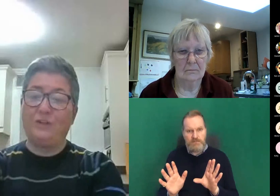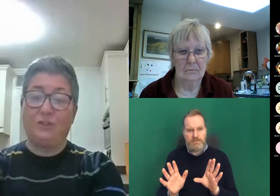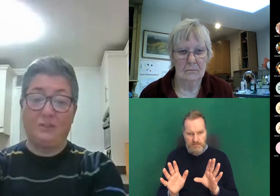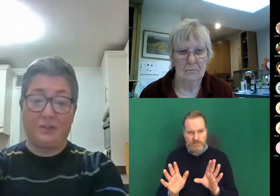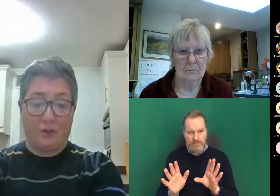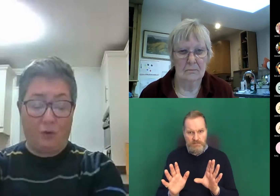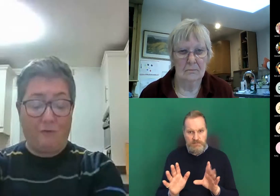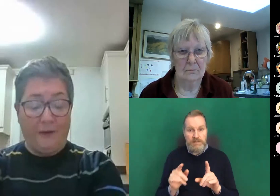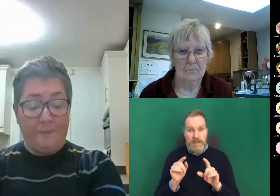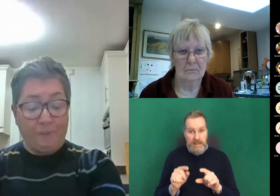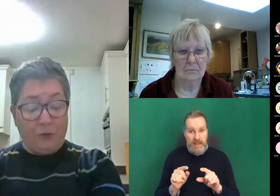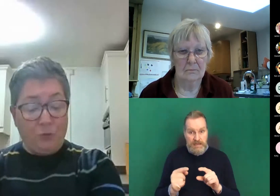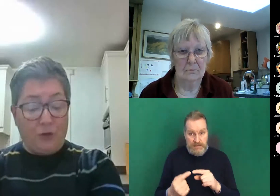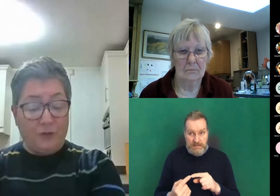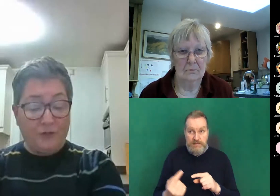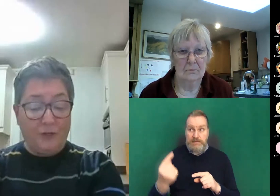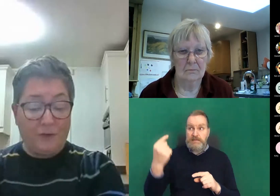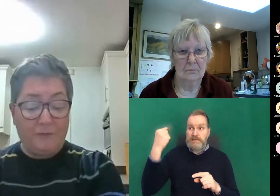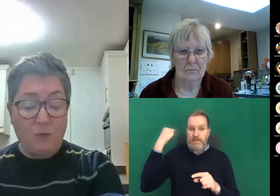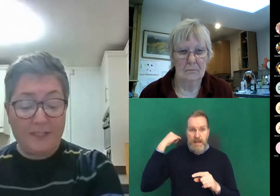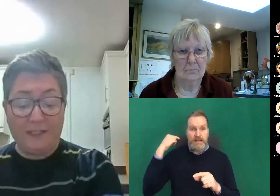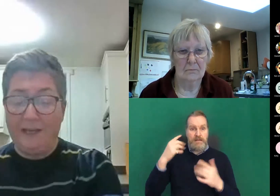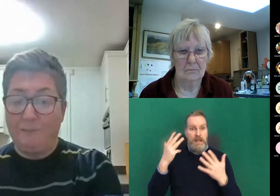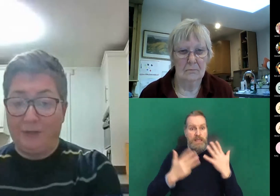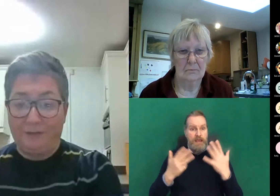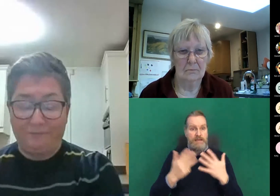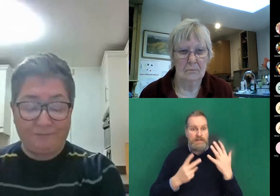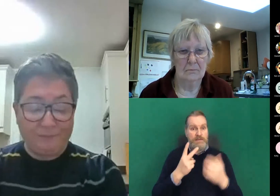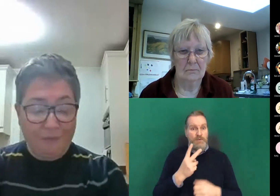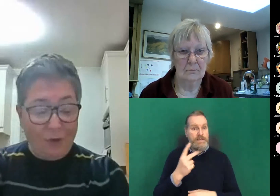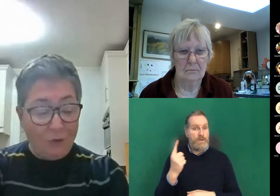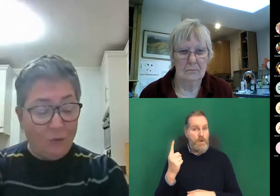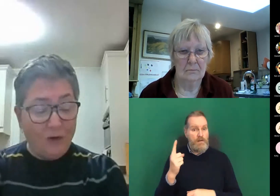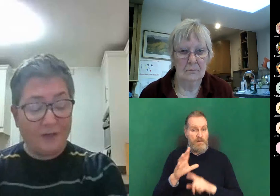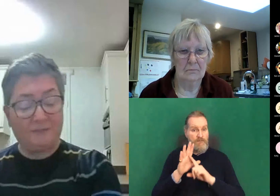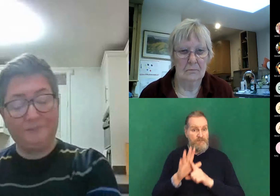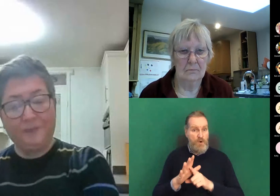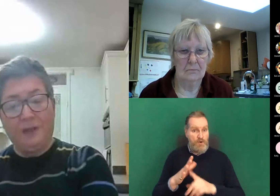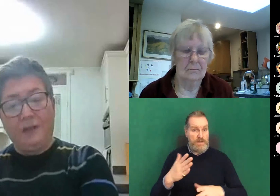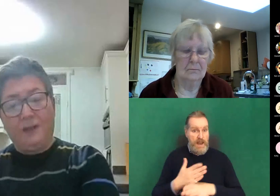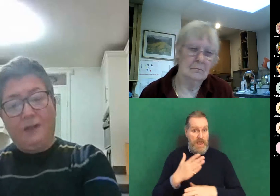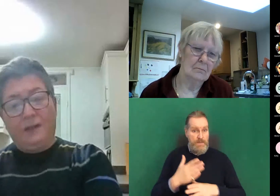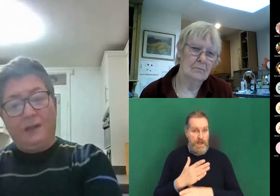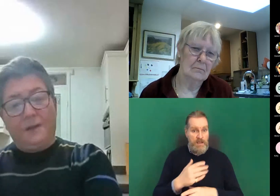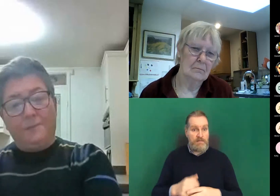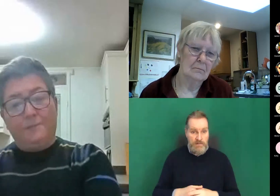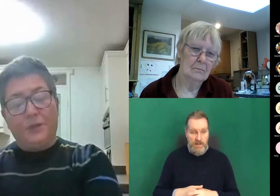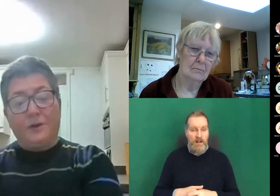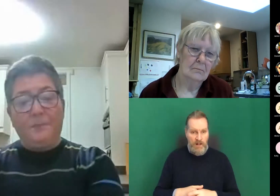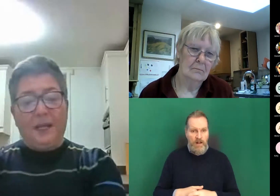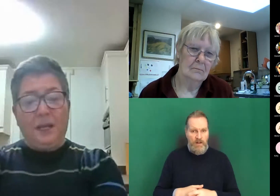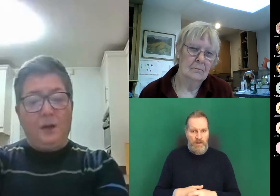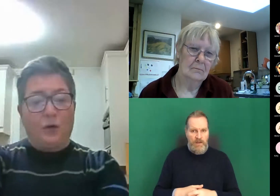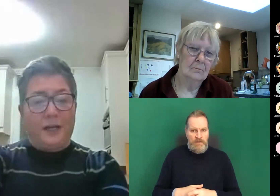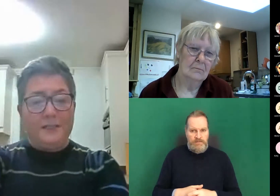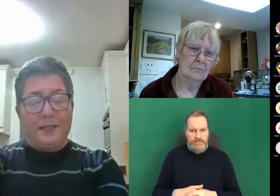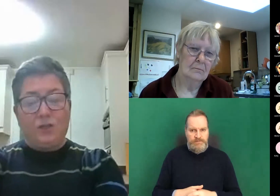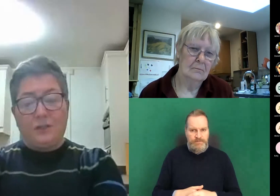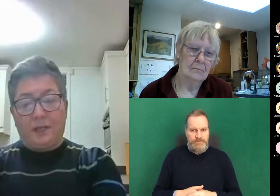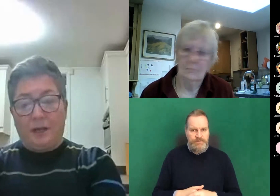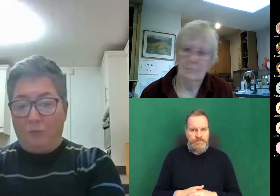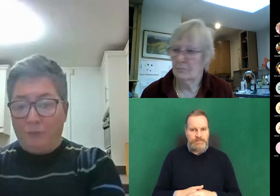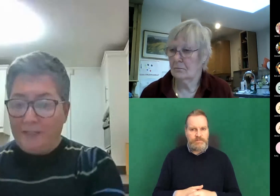the actual origins of the word for forced labour or work. But there are